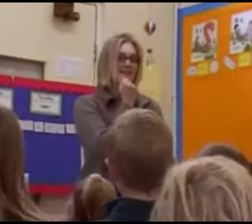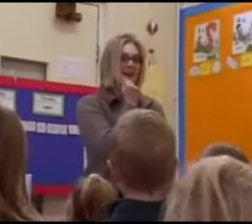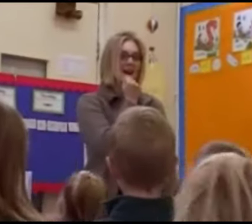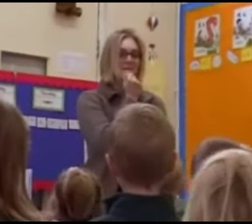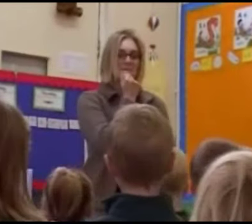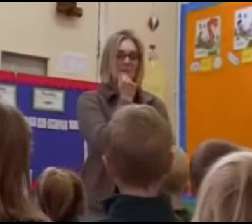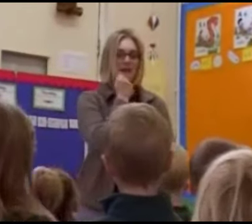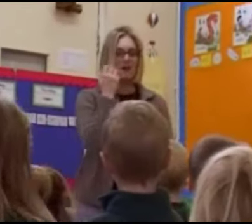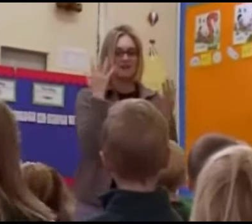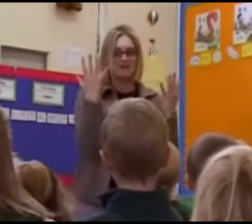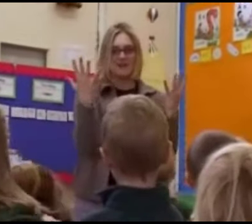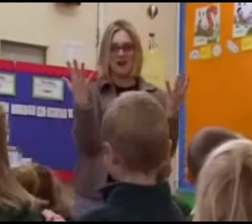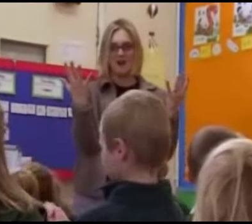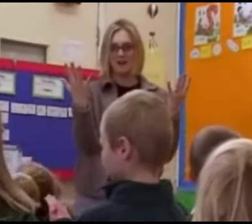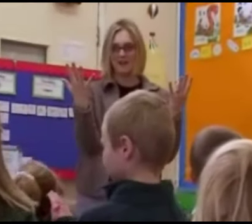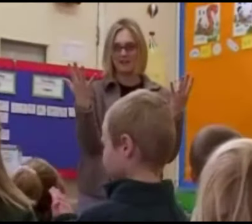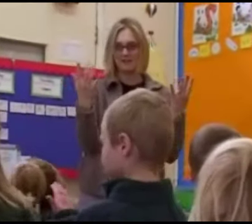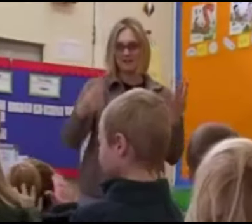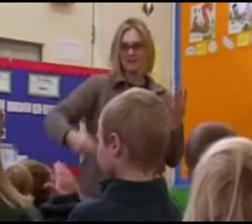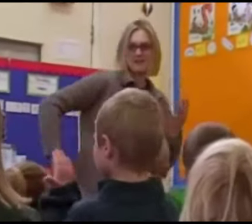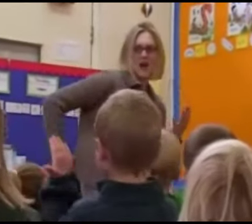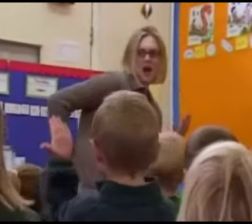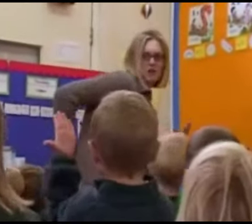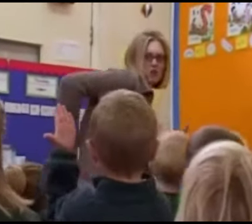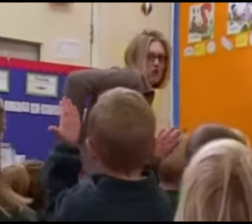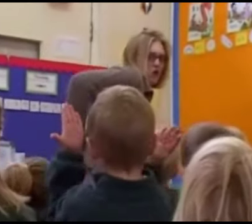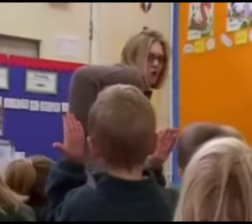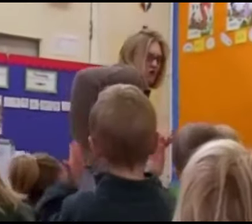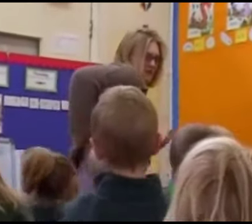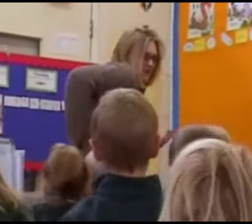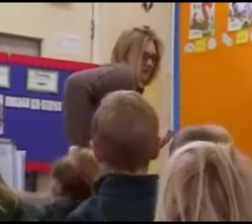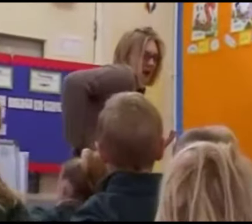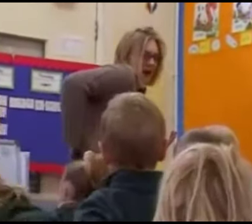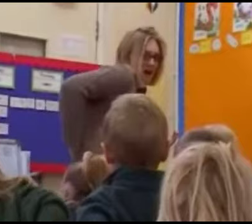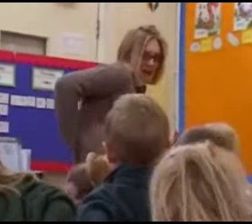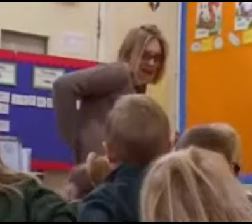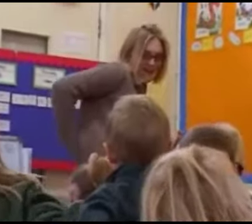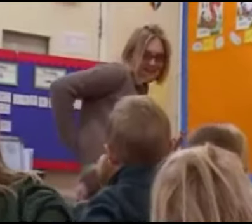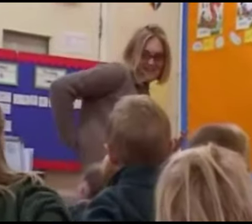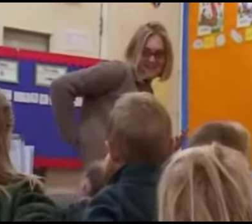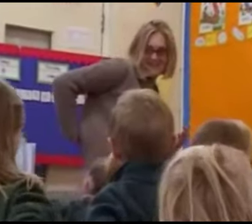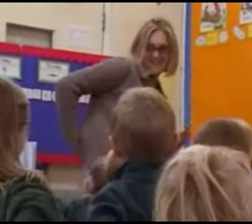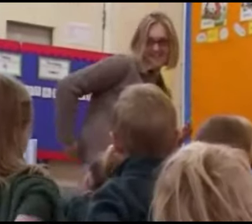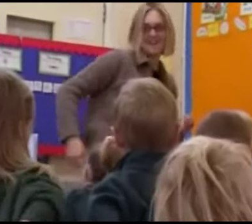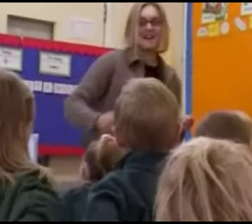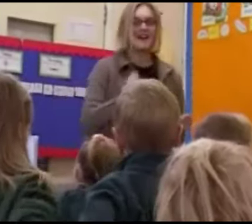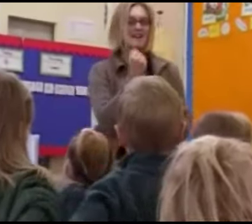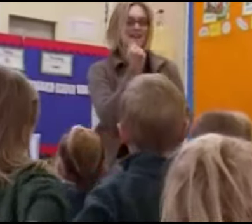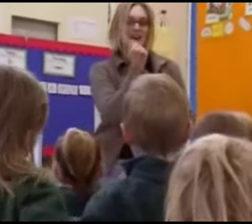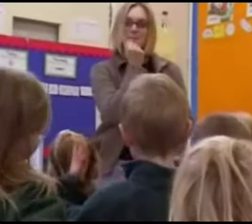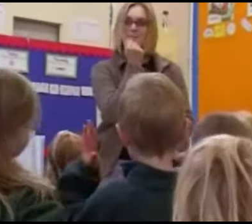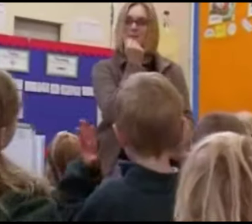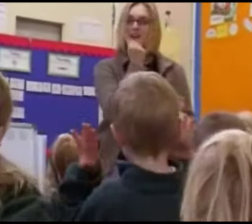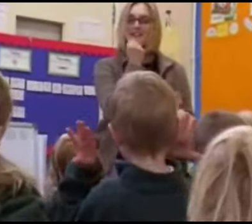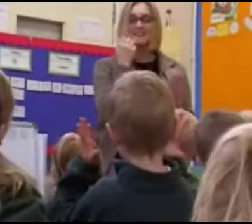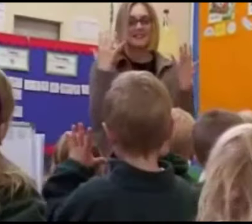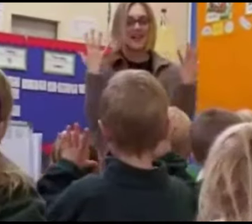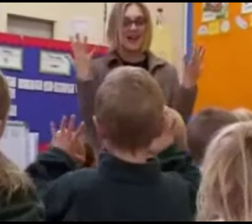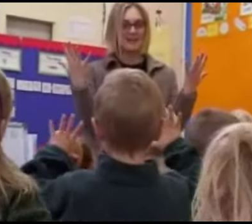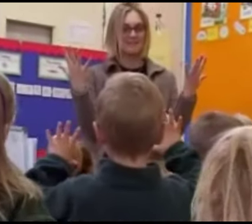gate. Number 9, touch your spine. And number